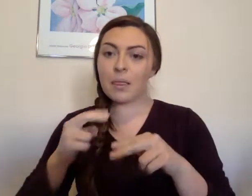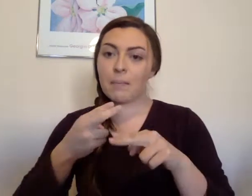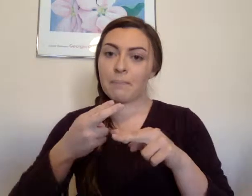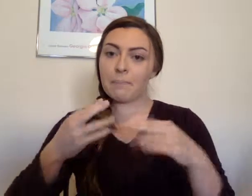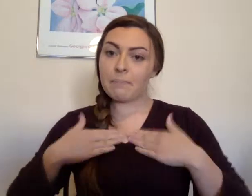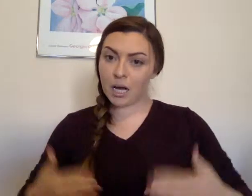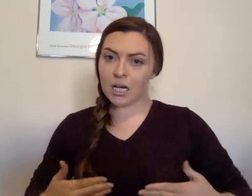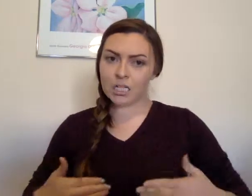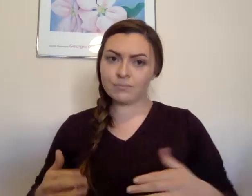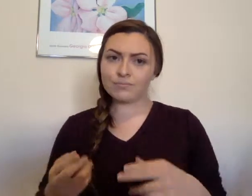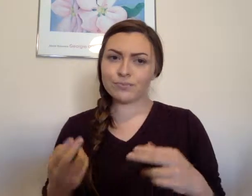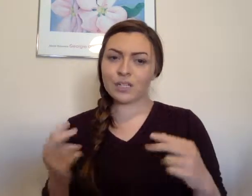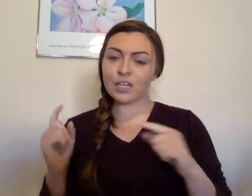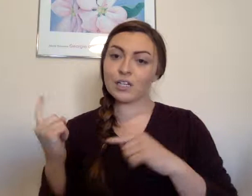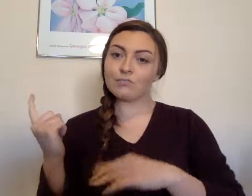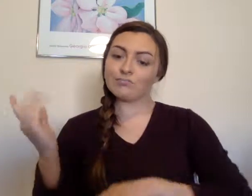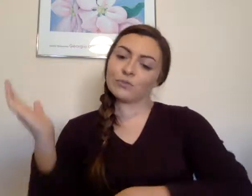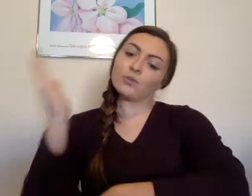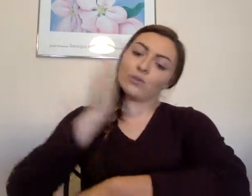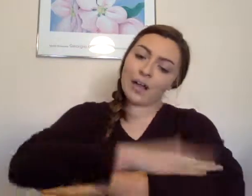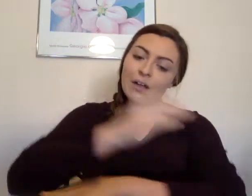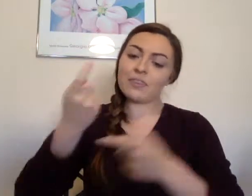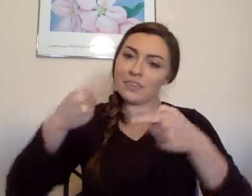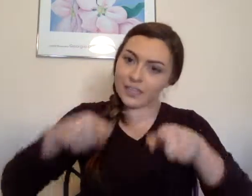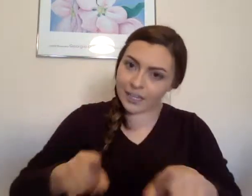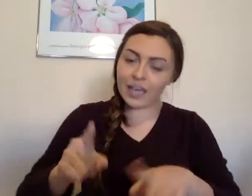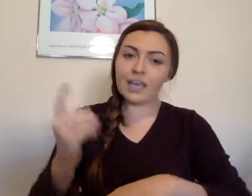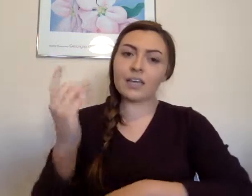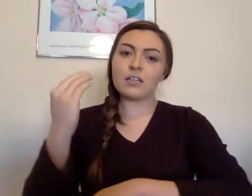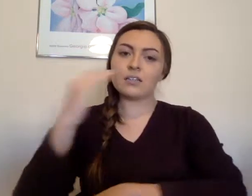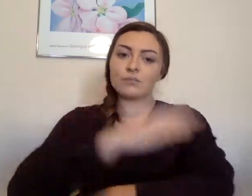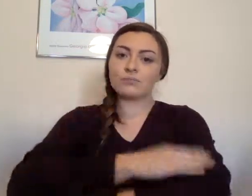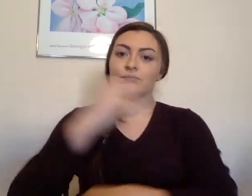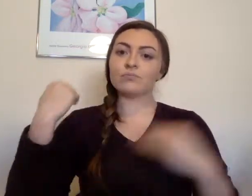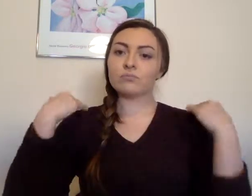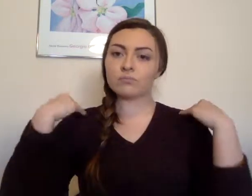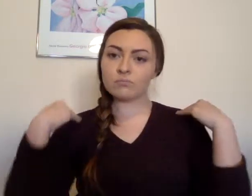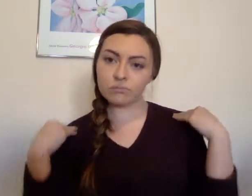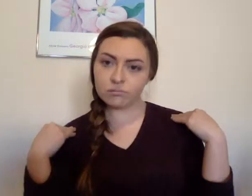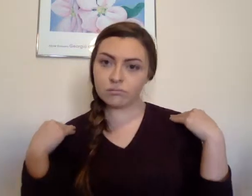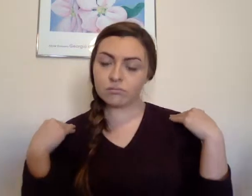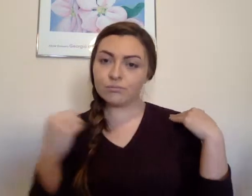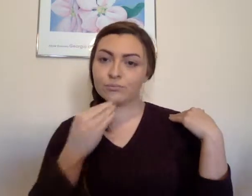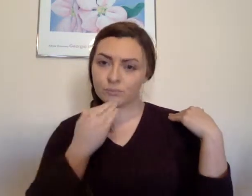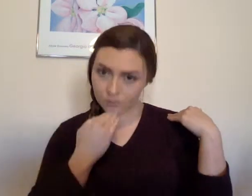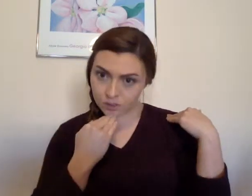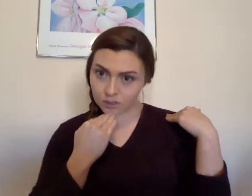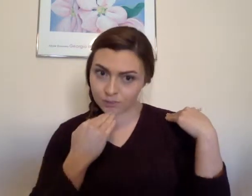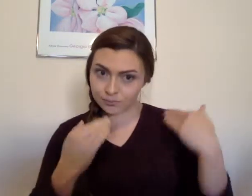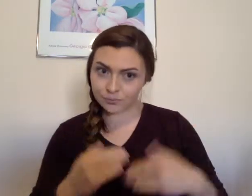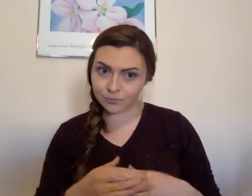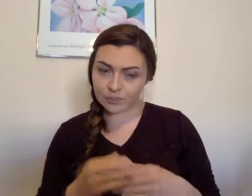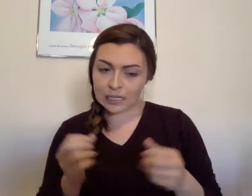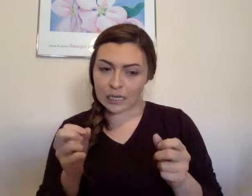the day, it likes to pull down on our shoulders and pull down on our chin. So everybody, let your shoulders come down and your chin come